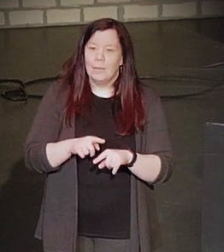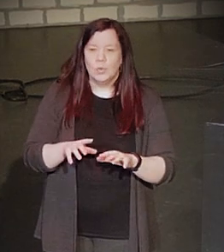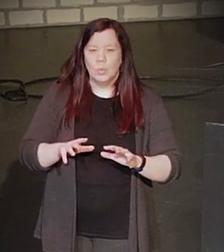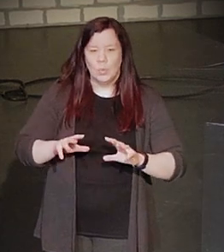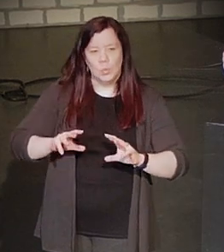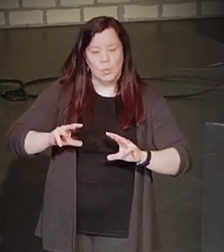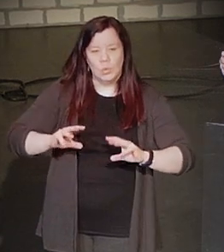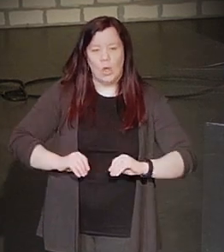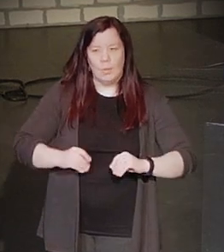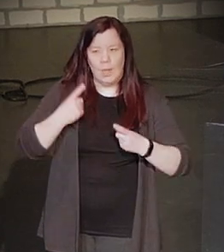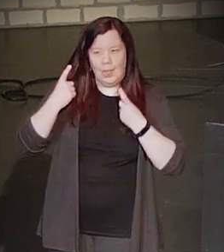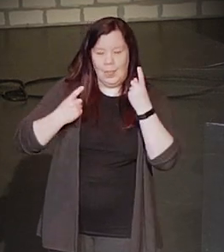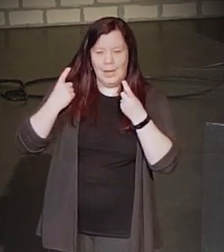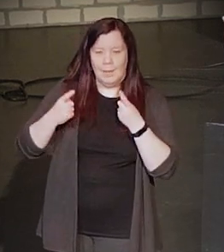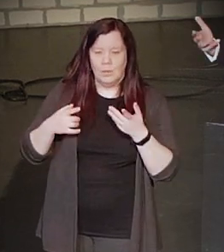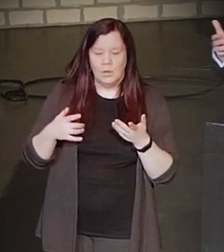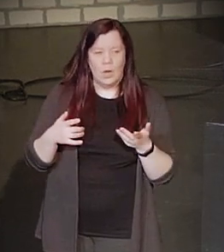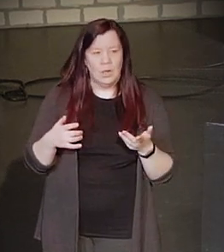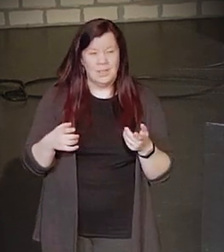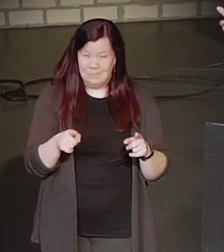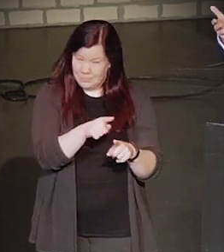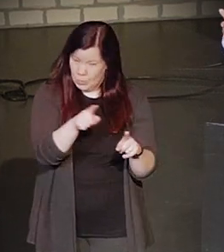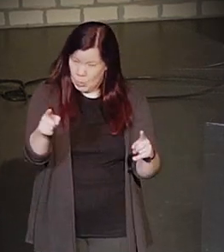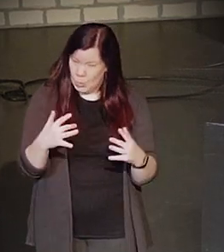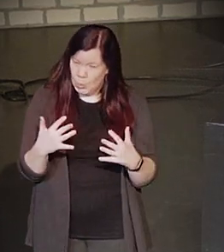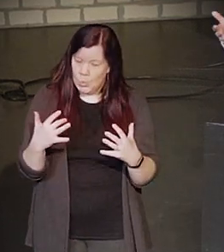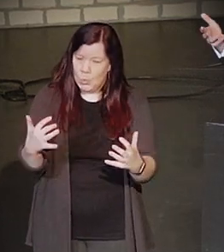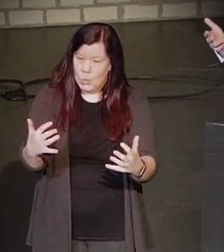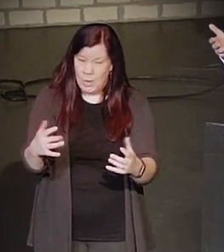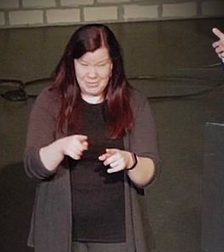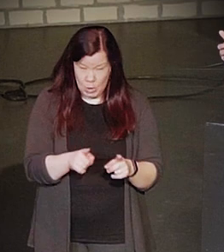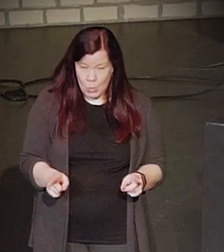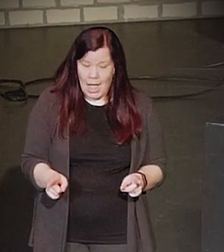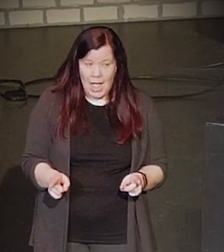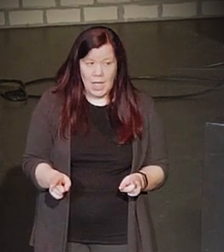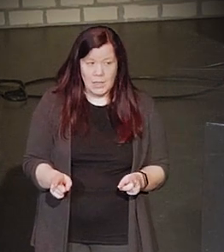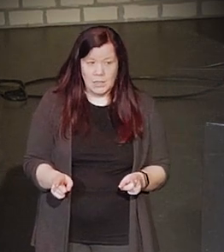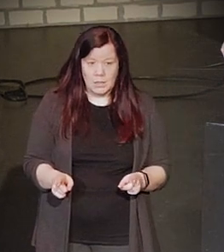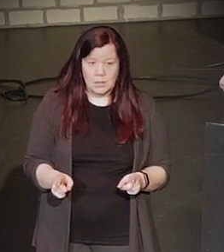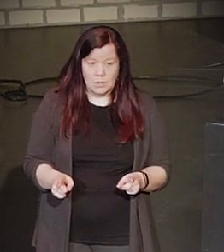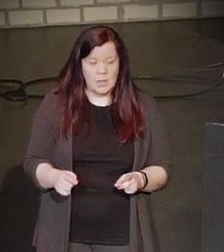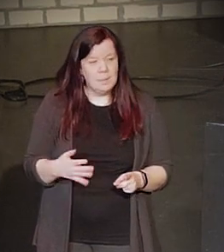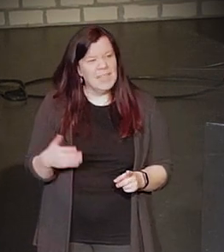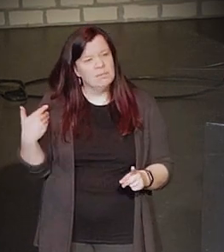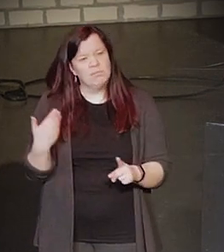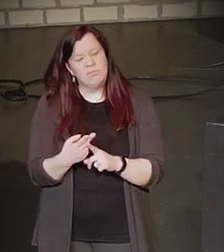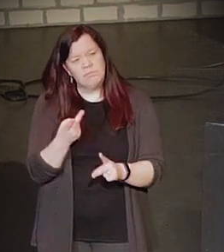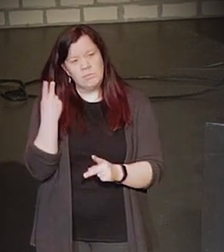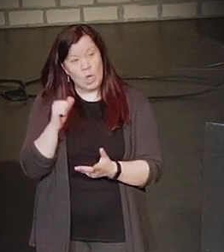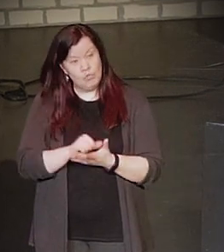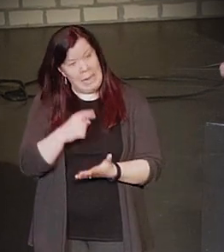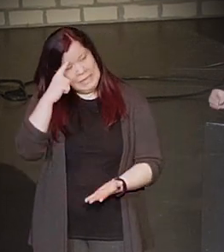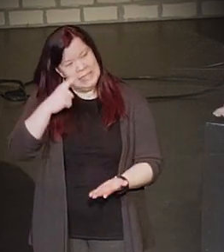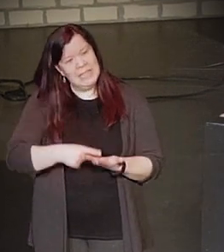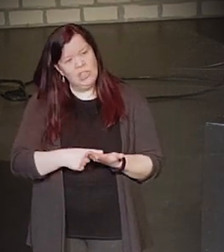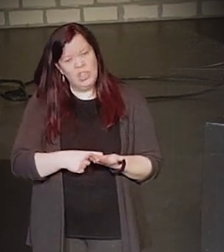just whether the people, you guys, had been making the right decisions